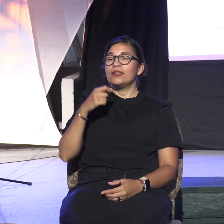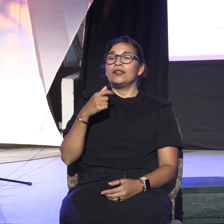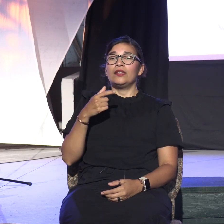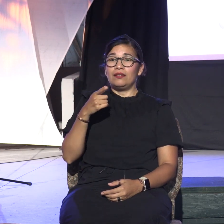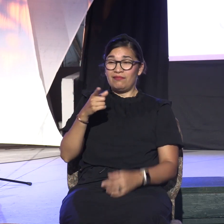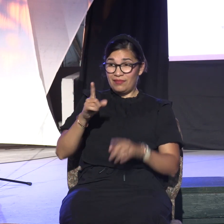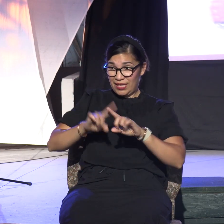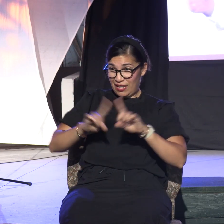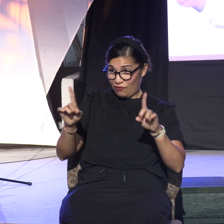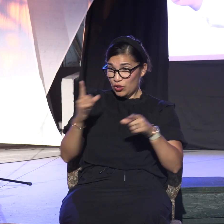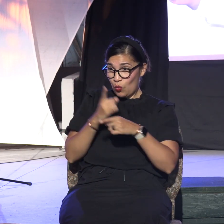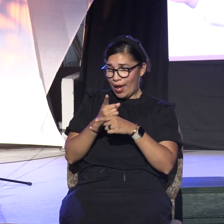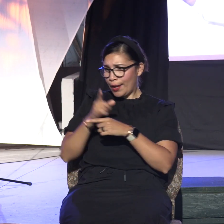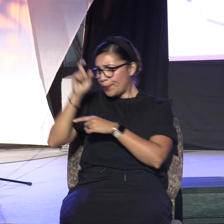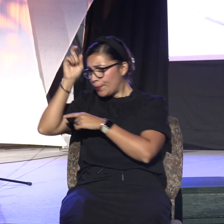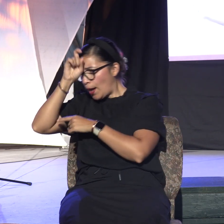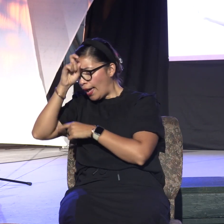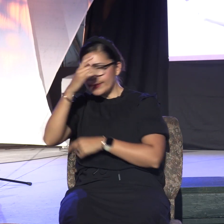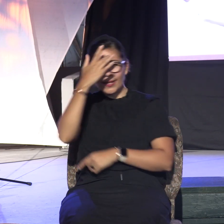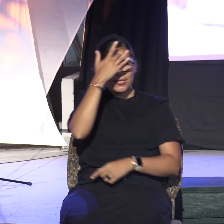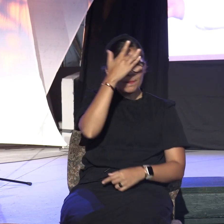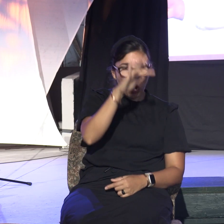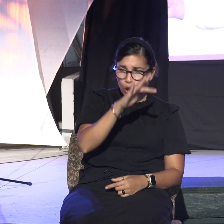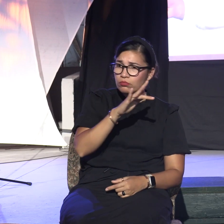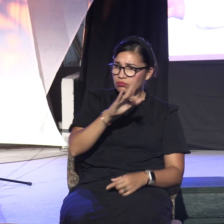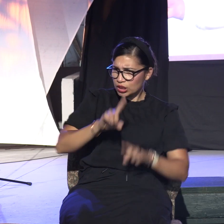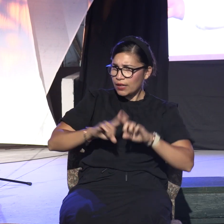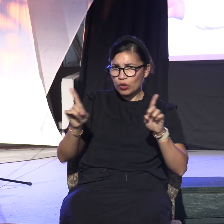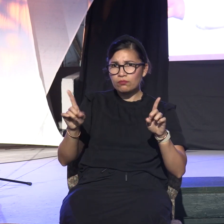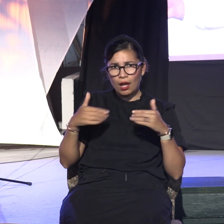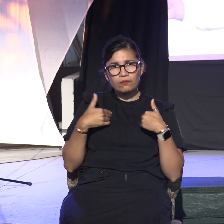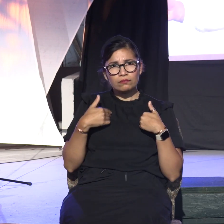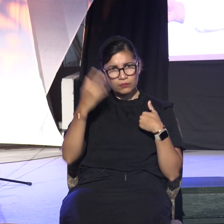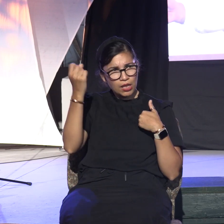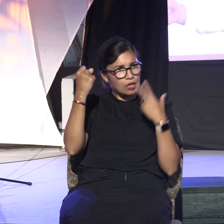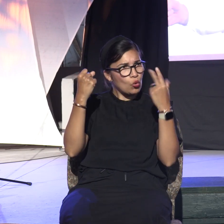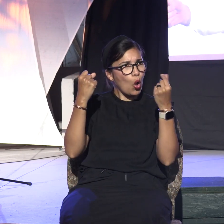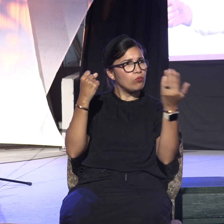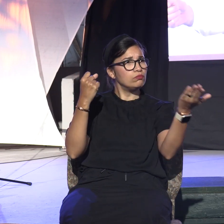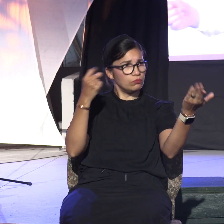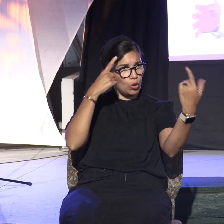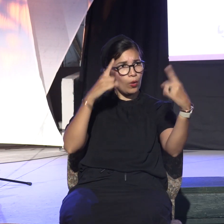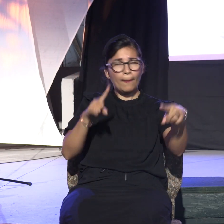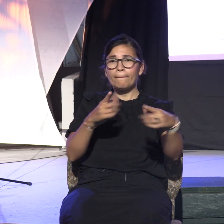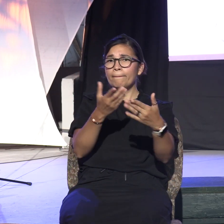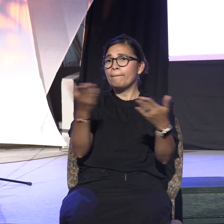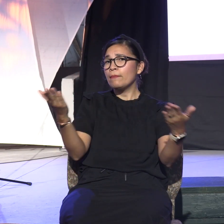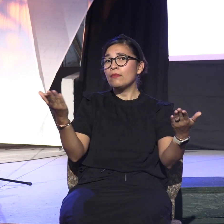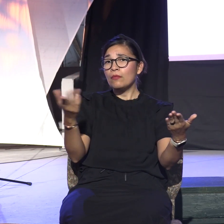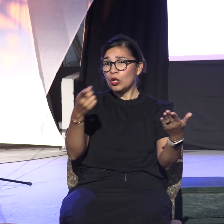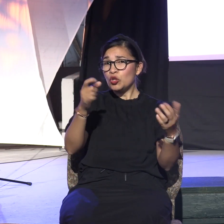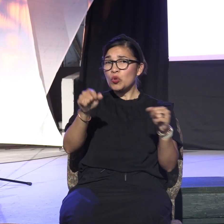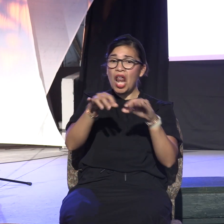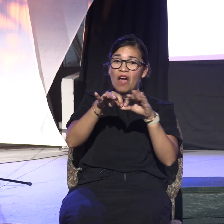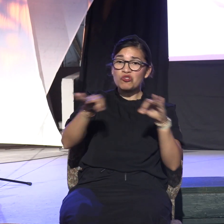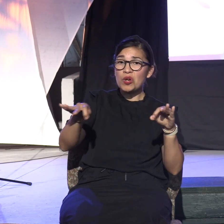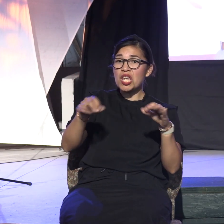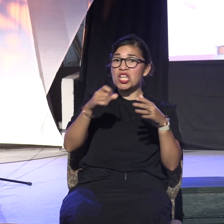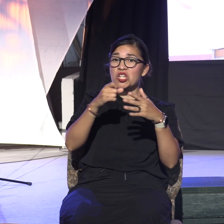the degrees of a thermometer and an Ivy League education and be